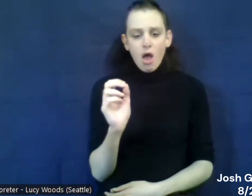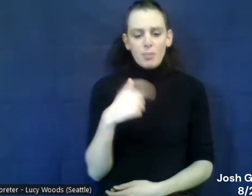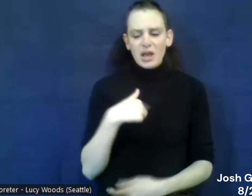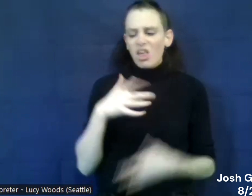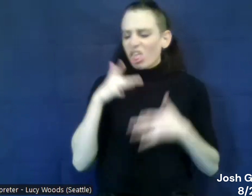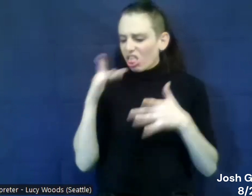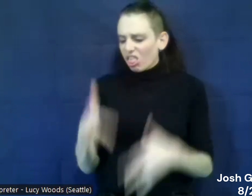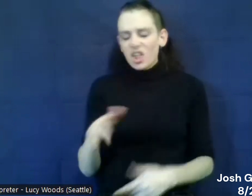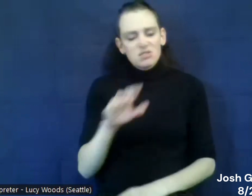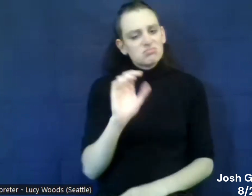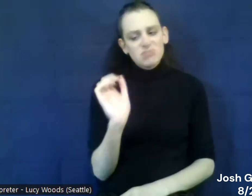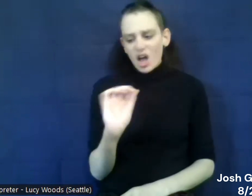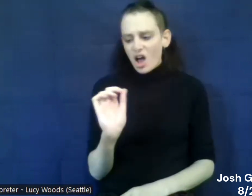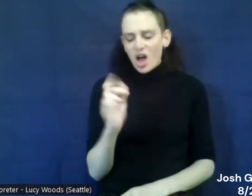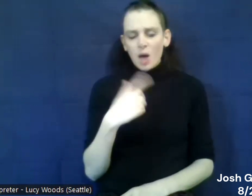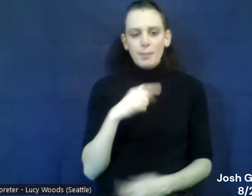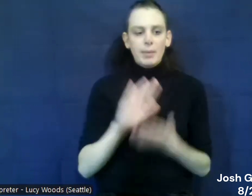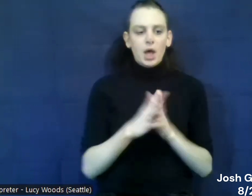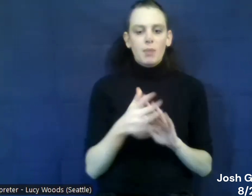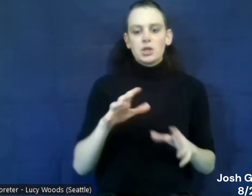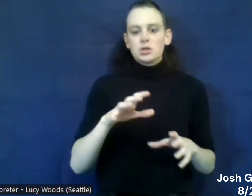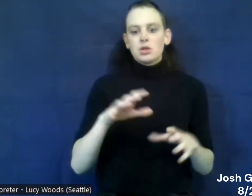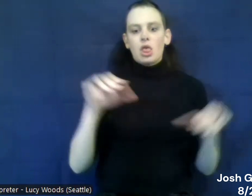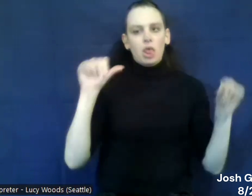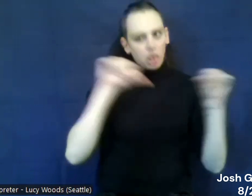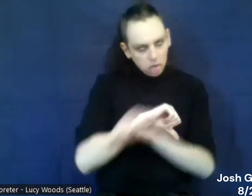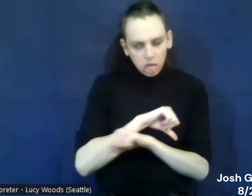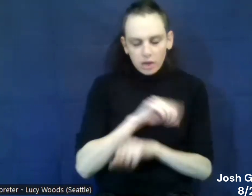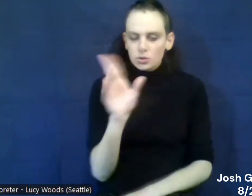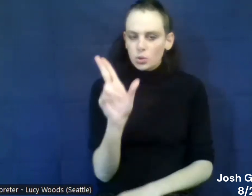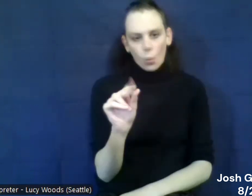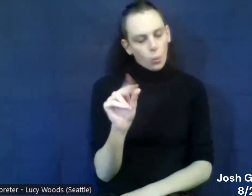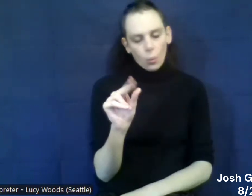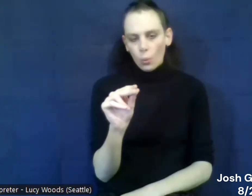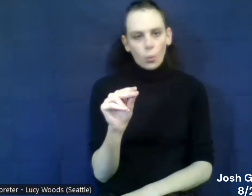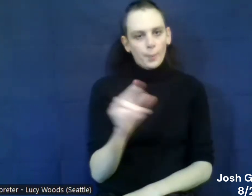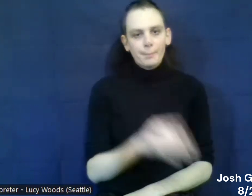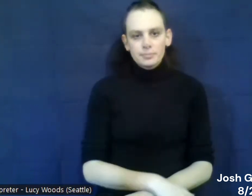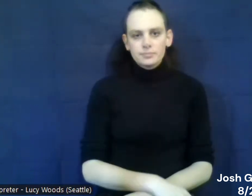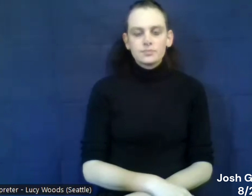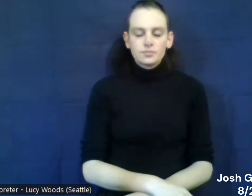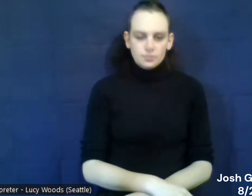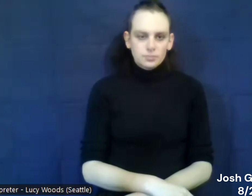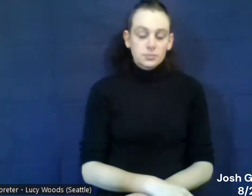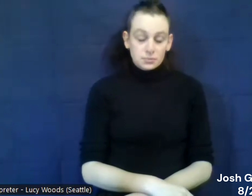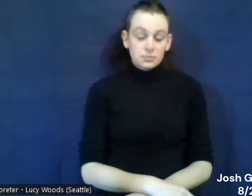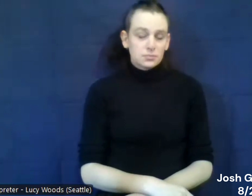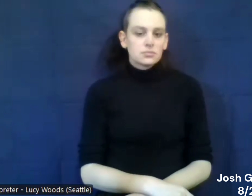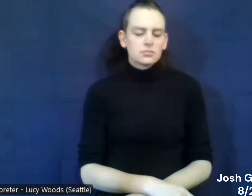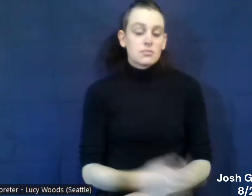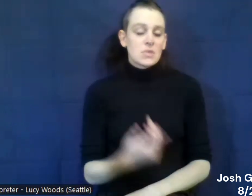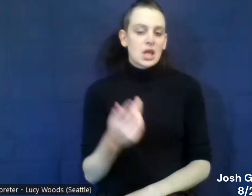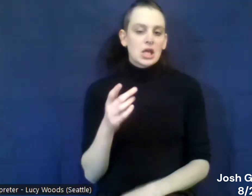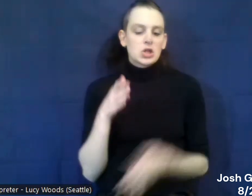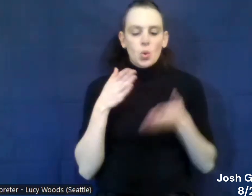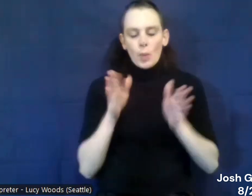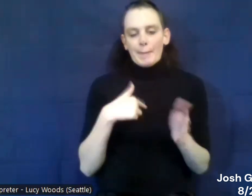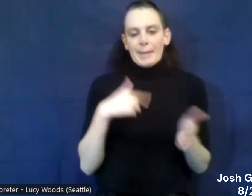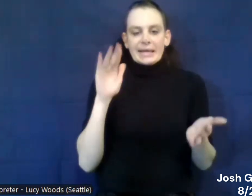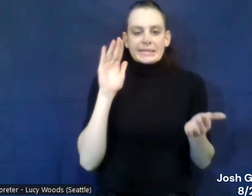get too drunk. And it was very like, as I would have expected,